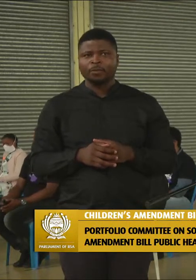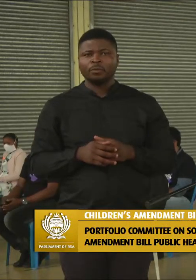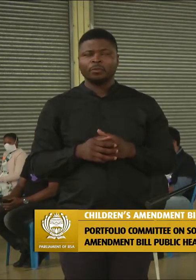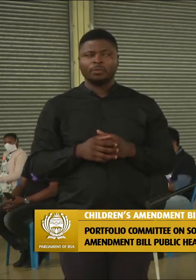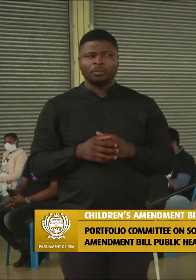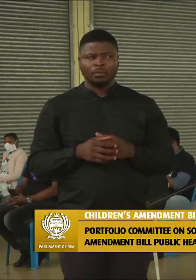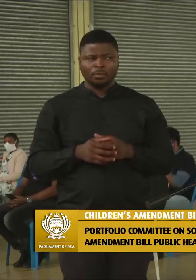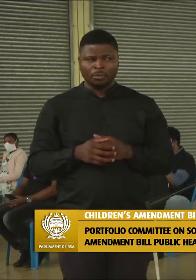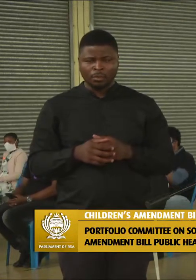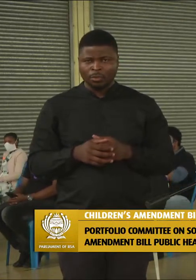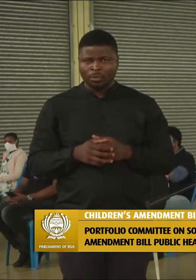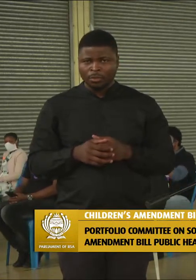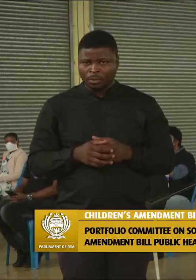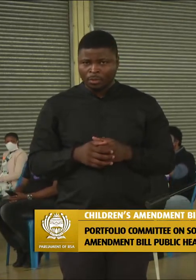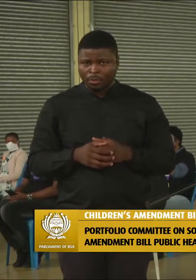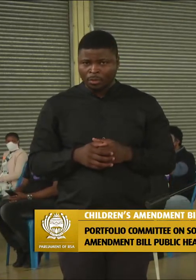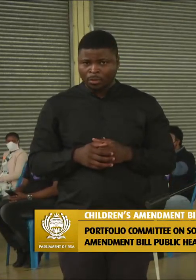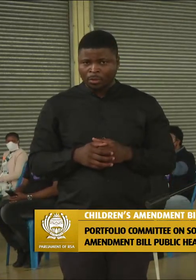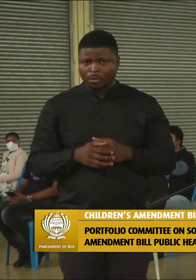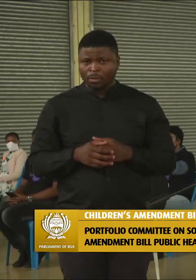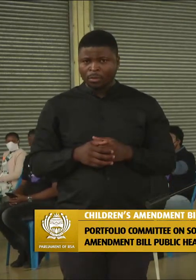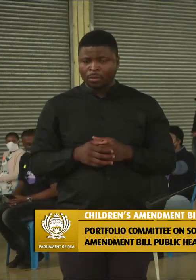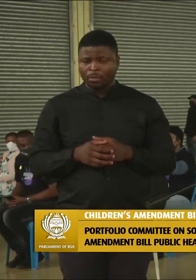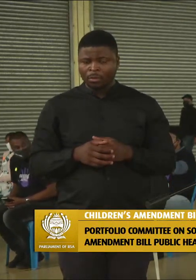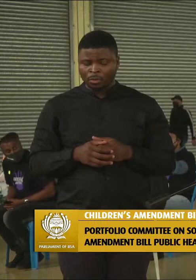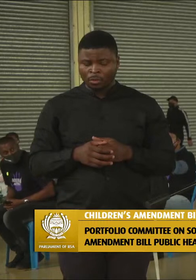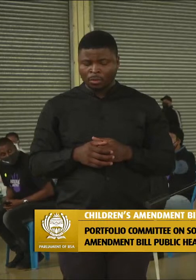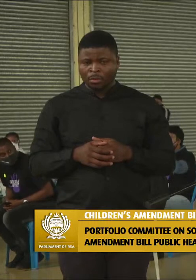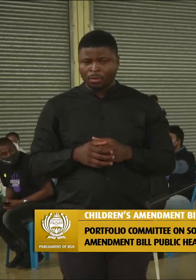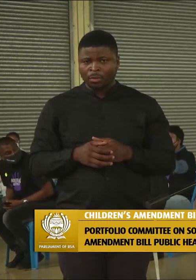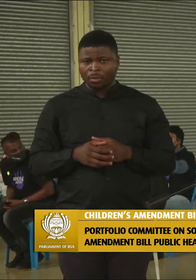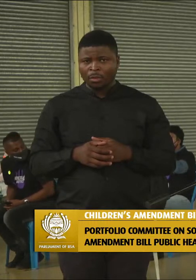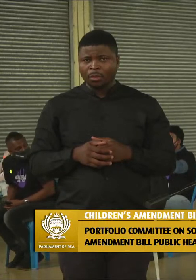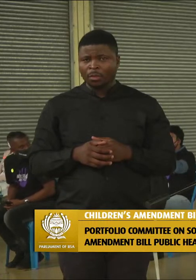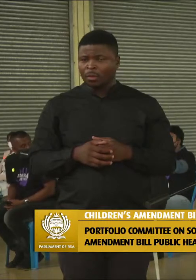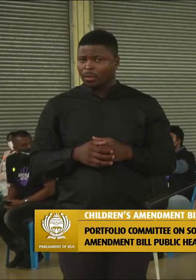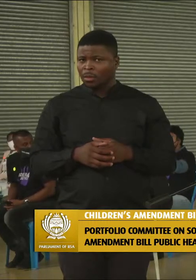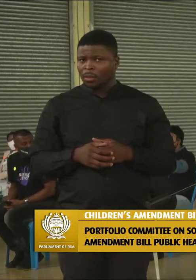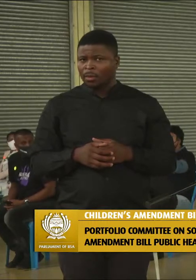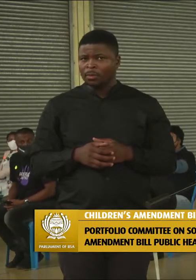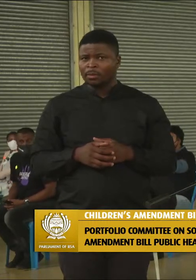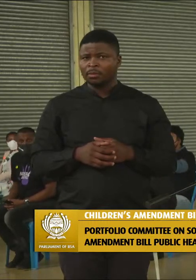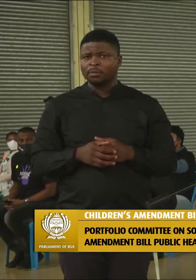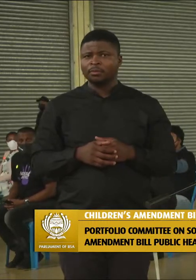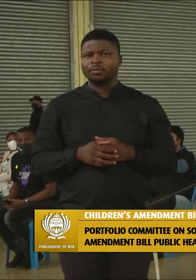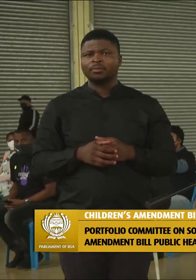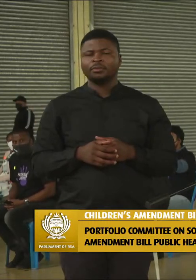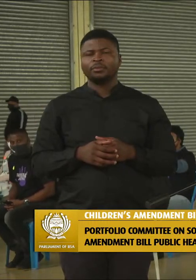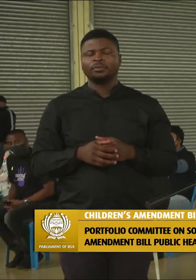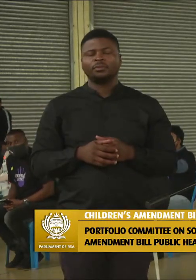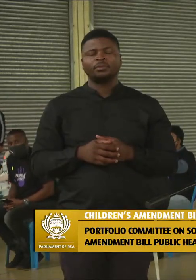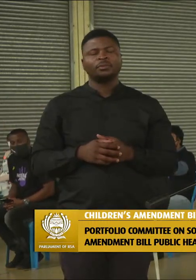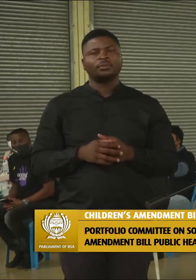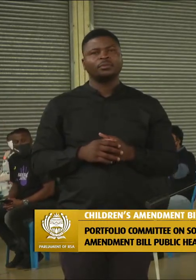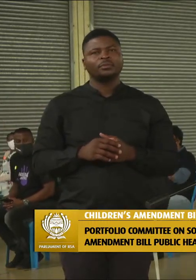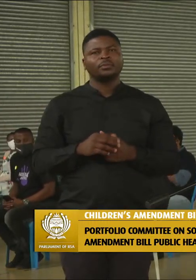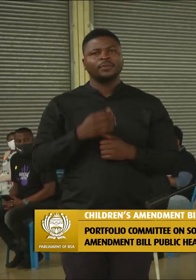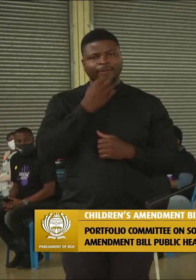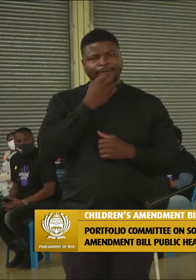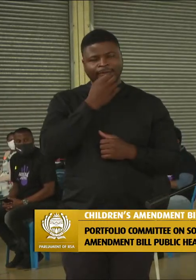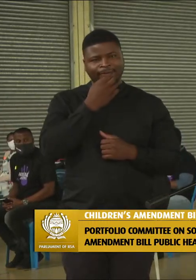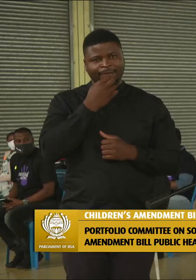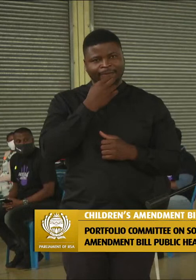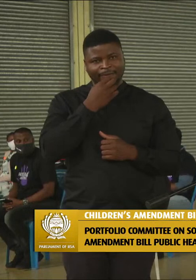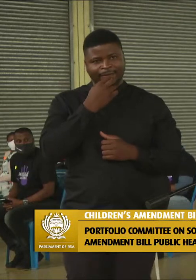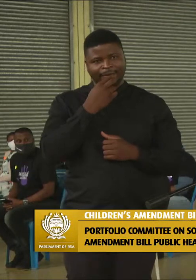work agcina ethi ngenxa ku COVID-19 akusendwe email yasendwa leyo email agcine ngayi-attendanga